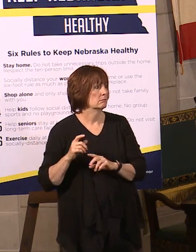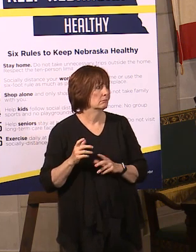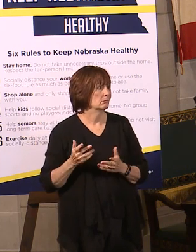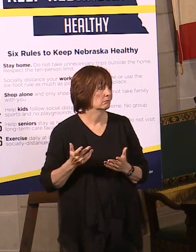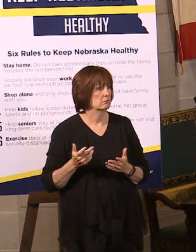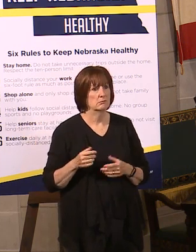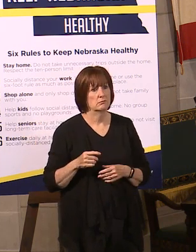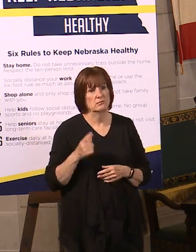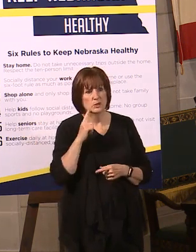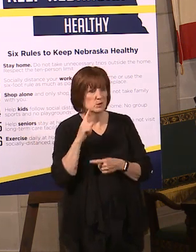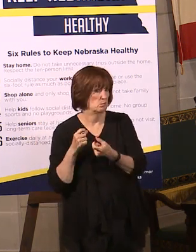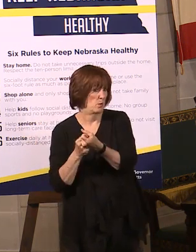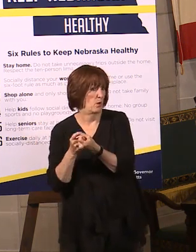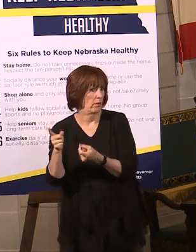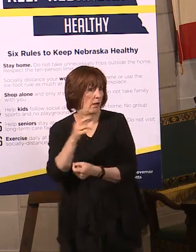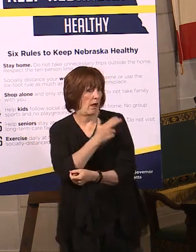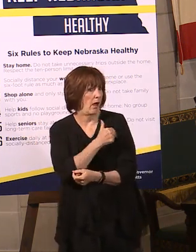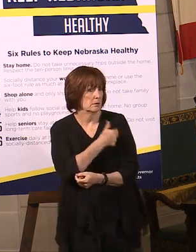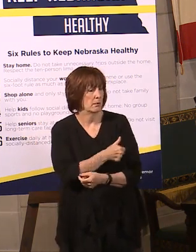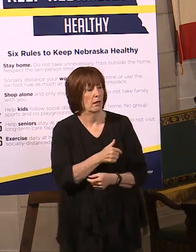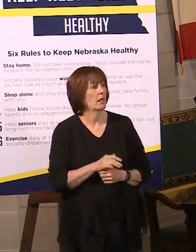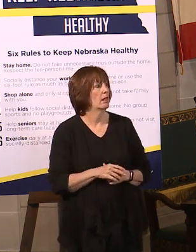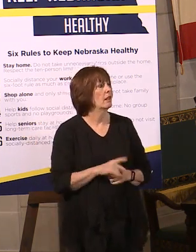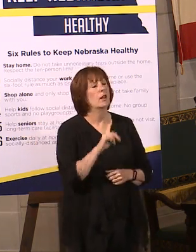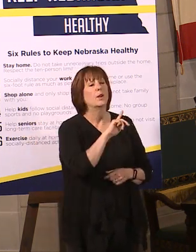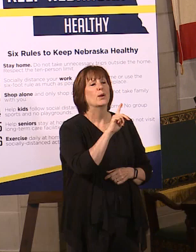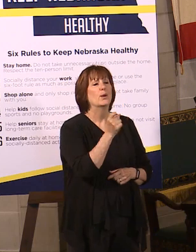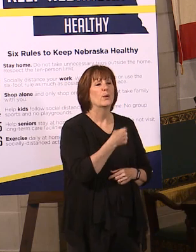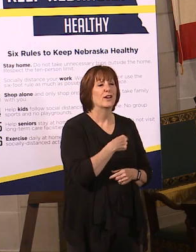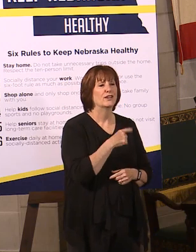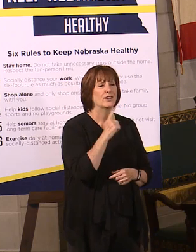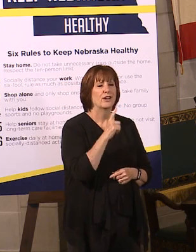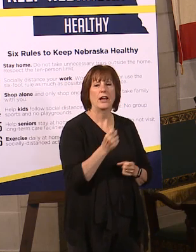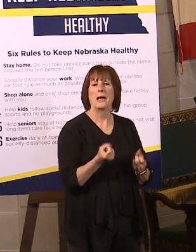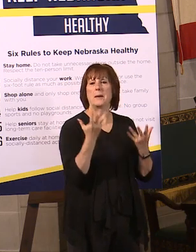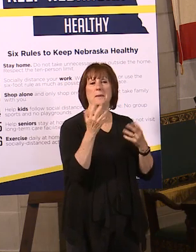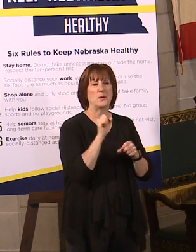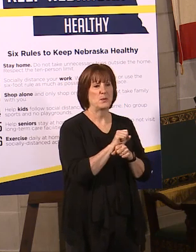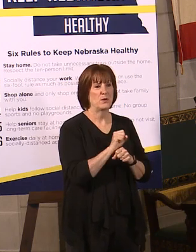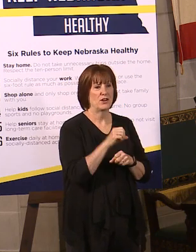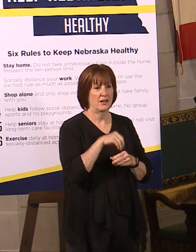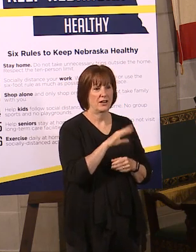to support the hospital. So, sorry, the question was how many people are working in the lab?